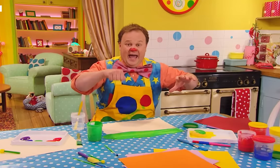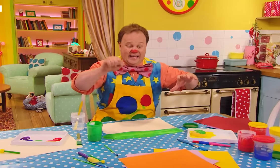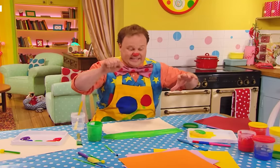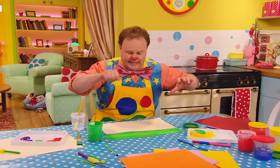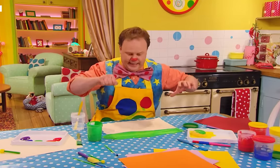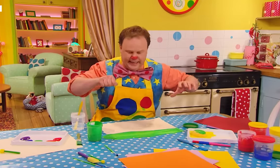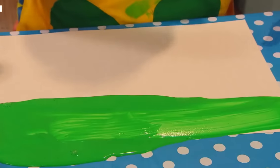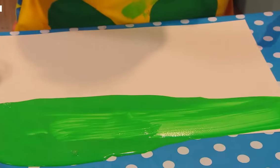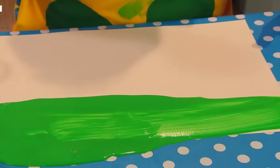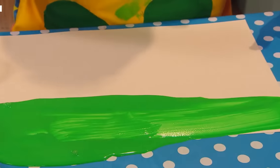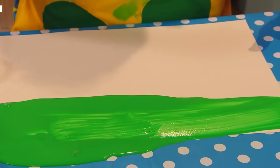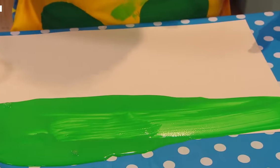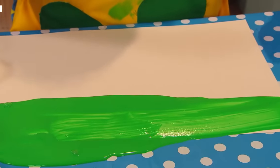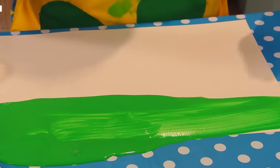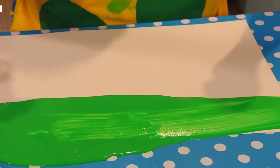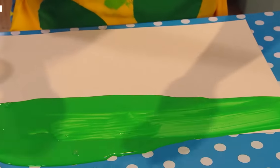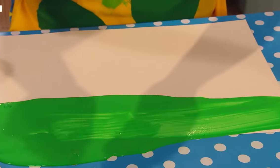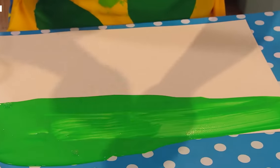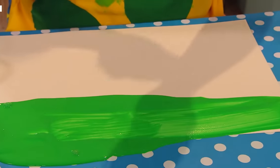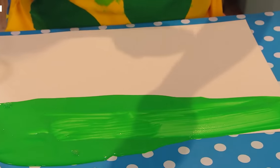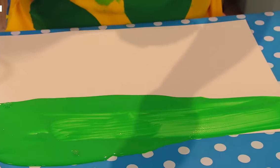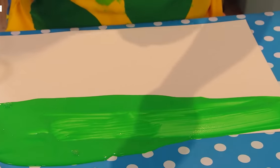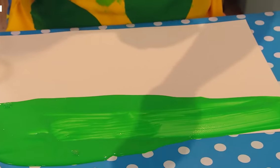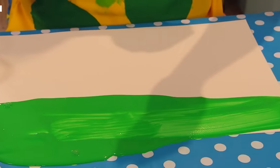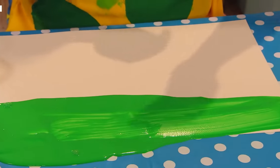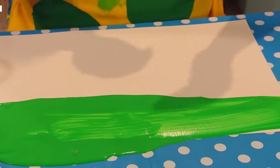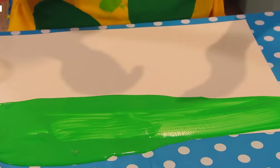Yes, it does look like green grass.